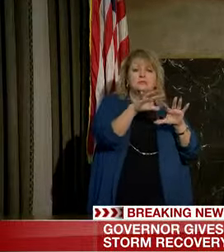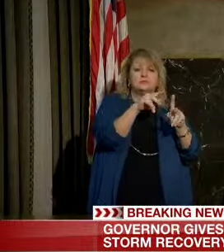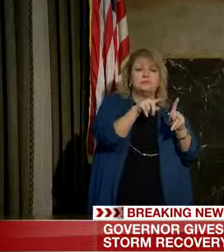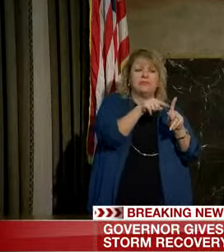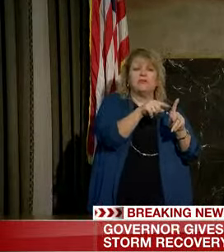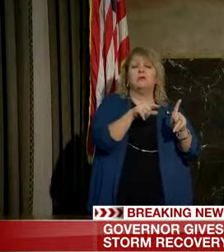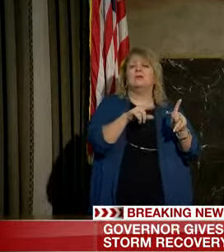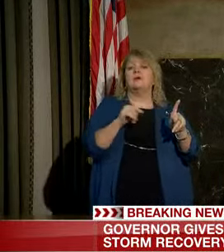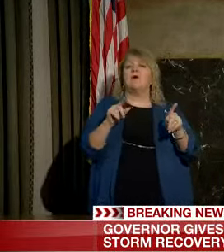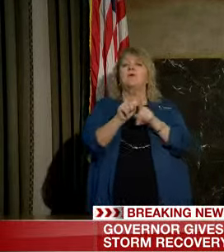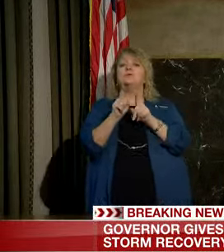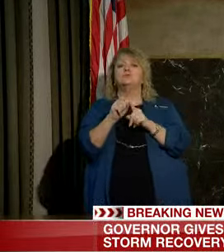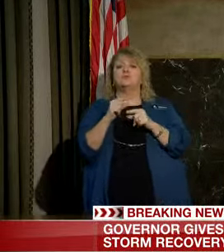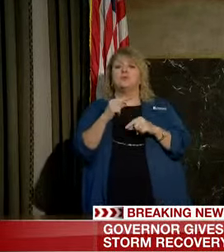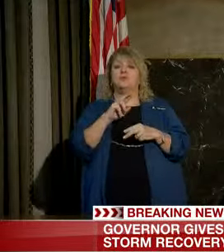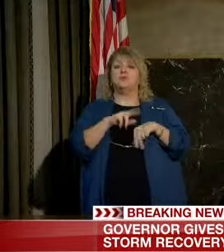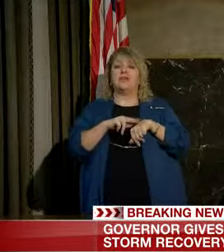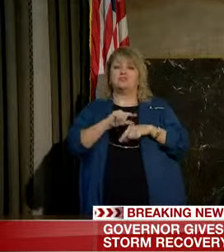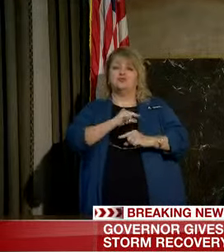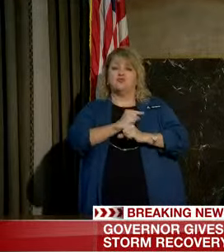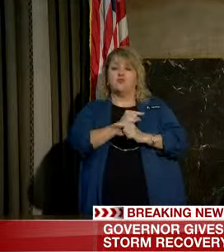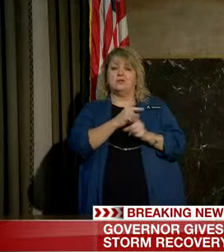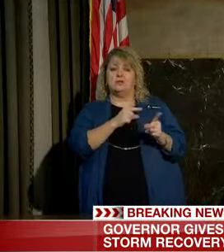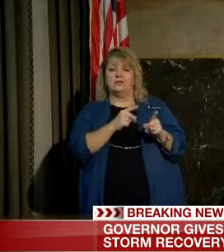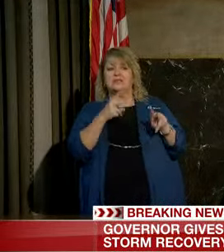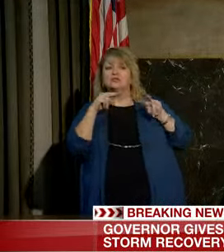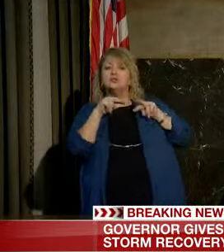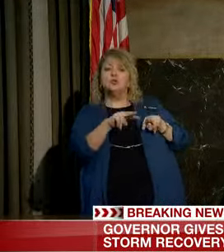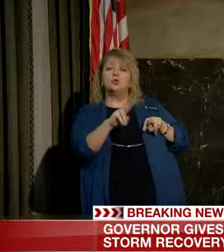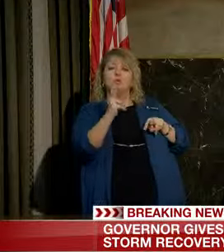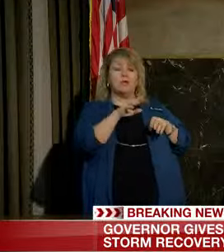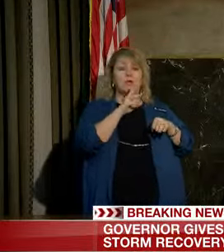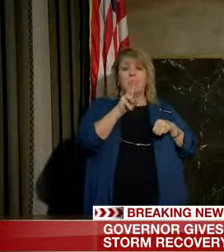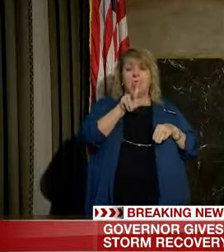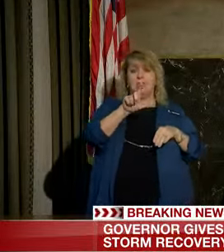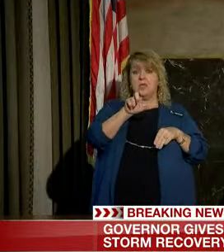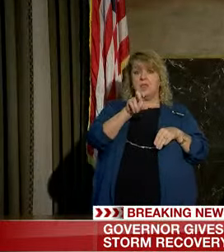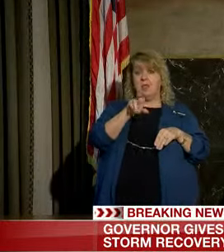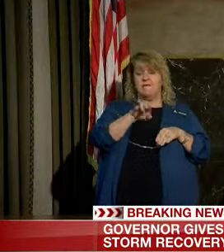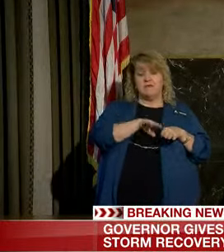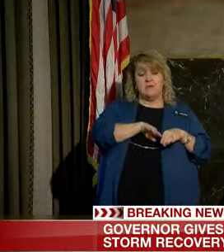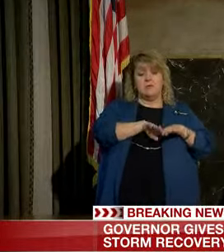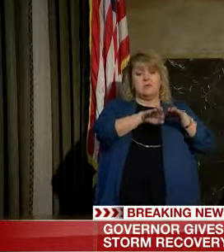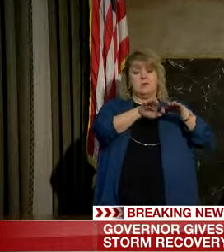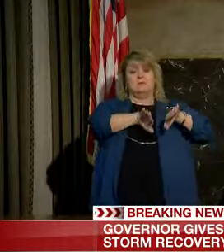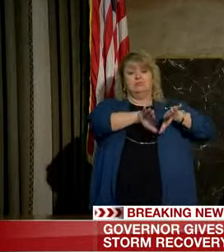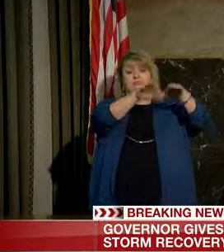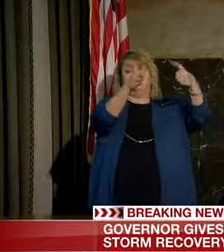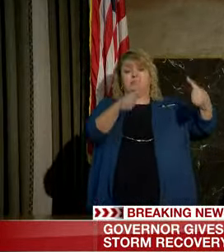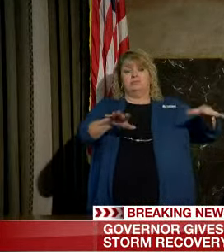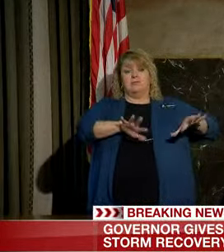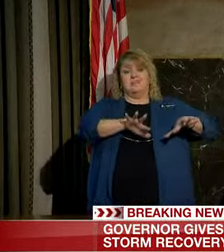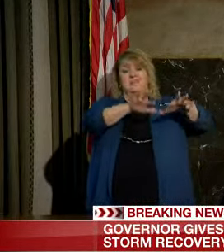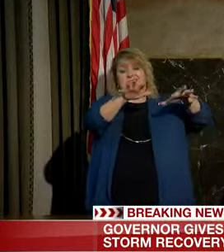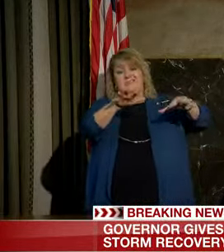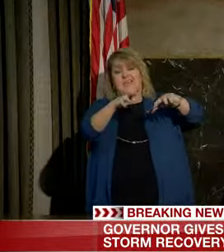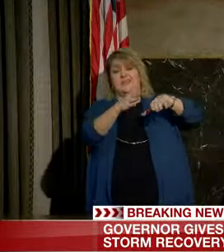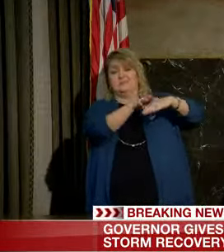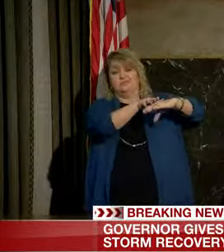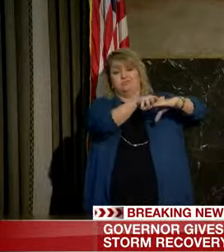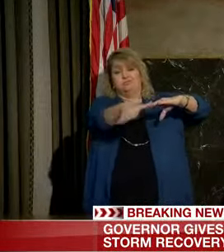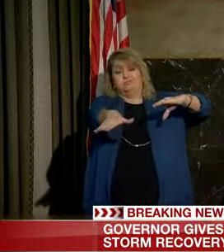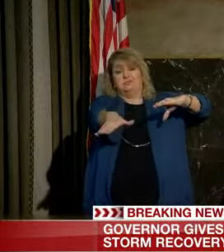in order to repair the breaches caused by Hurricane Ida on that levee. and we don't yet know when our